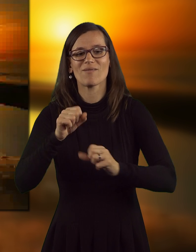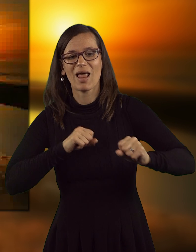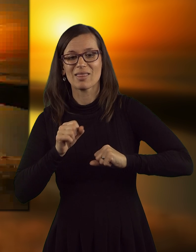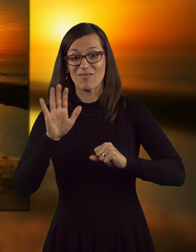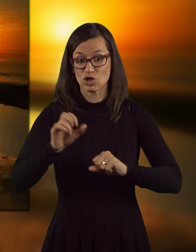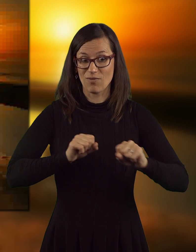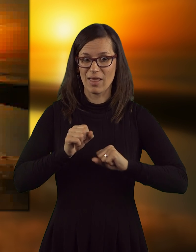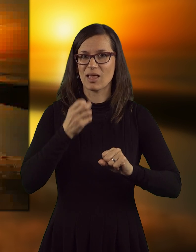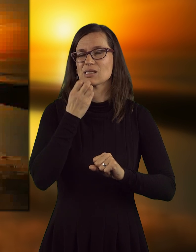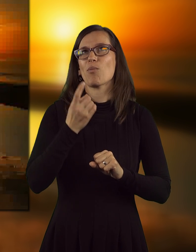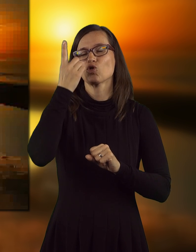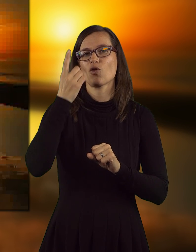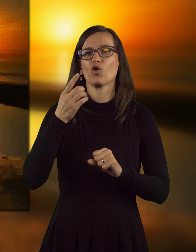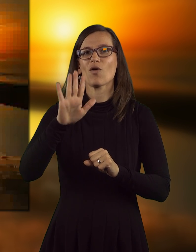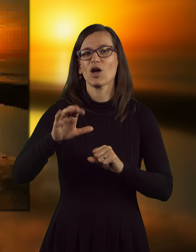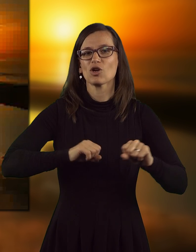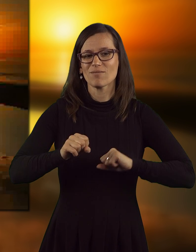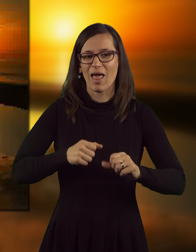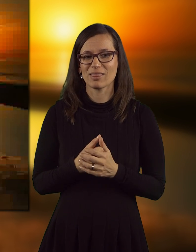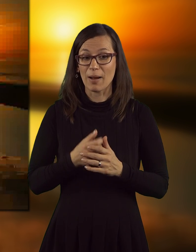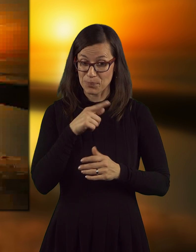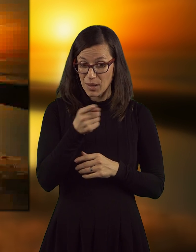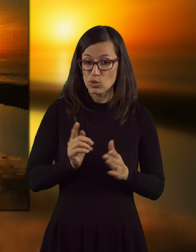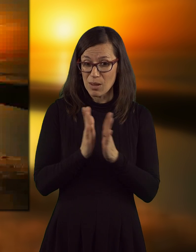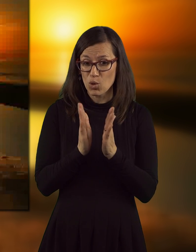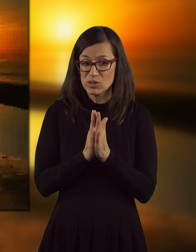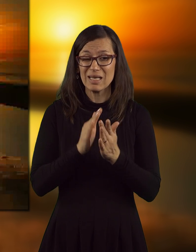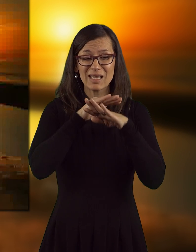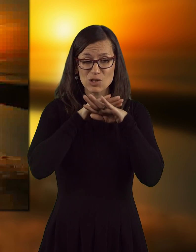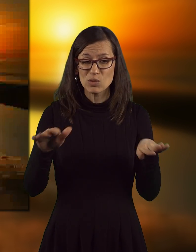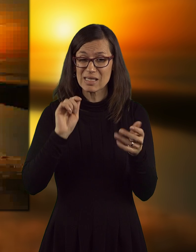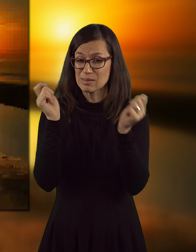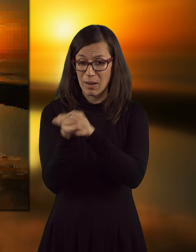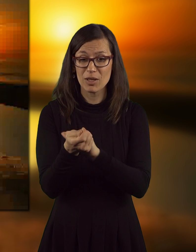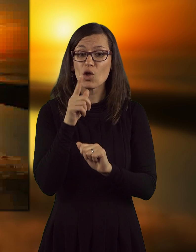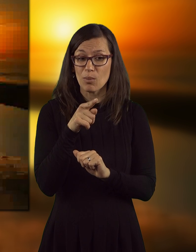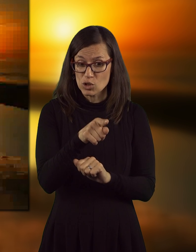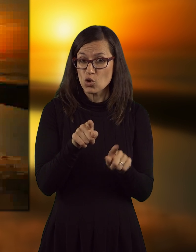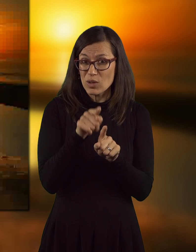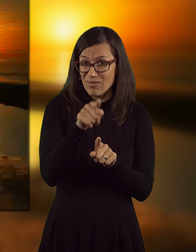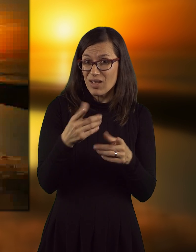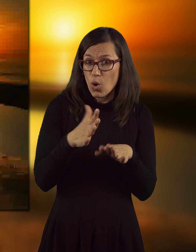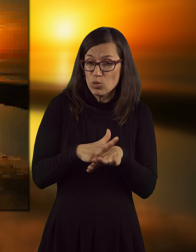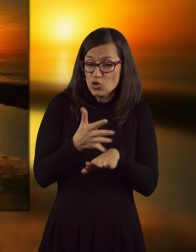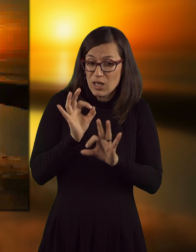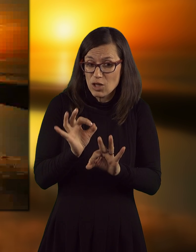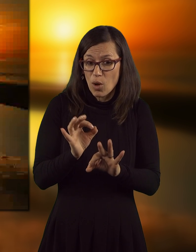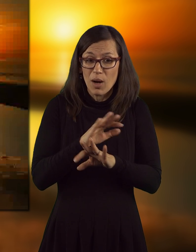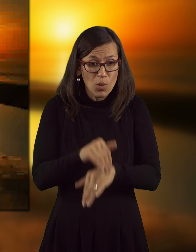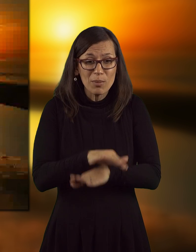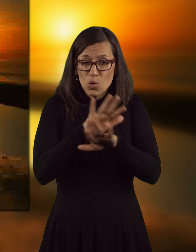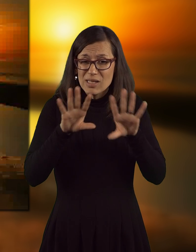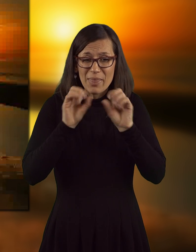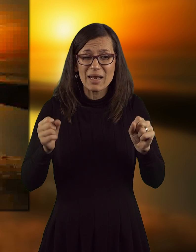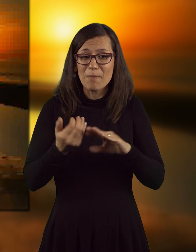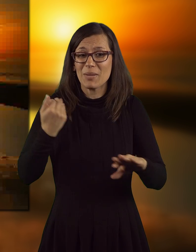government, for God's sake, your government? Are you going to ask all of them to be different so that you can feel good? Does all that